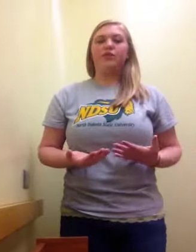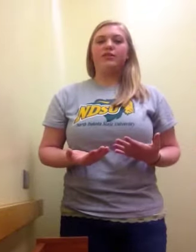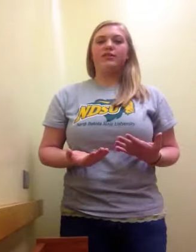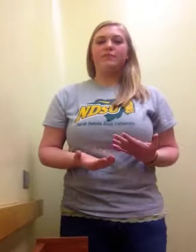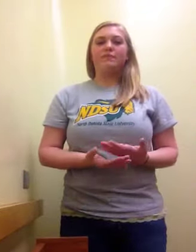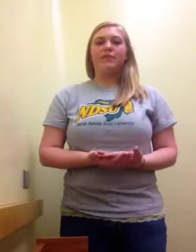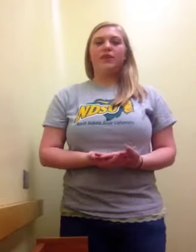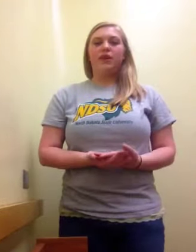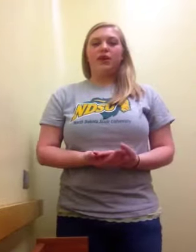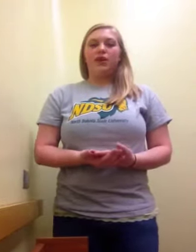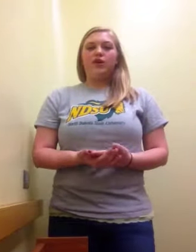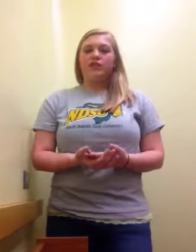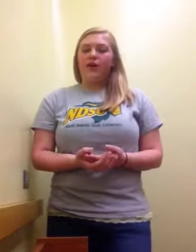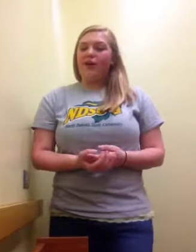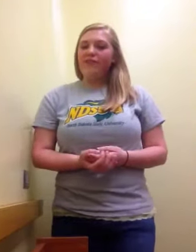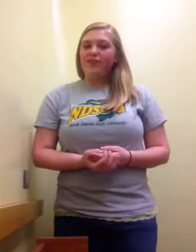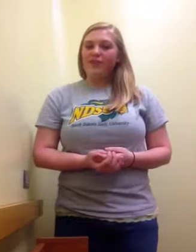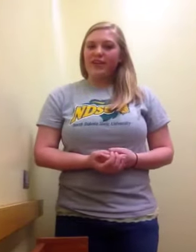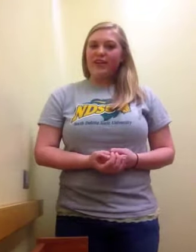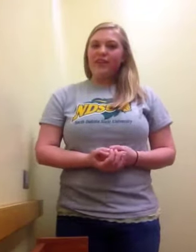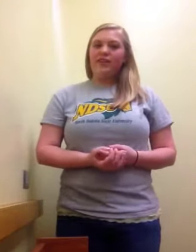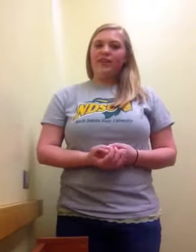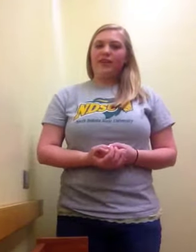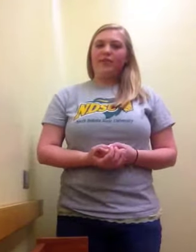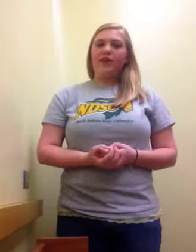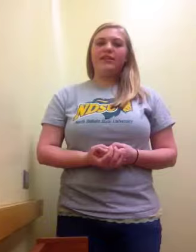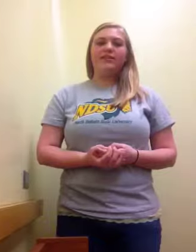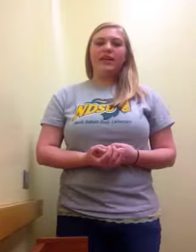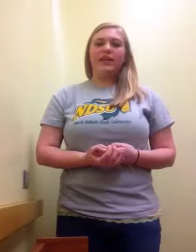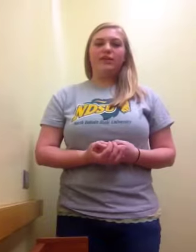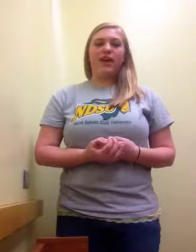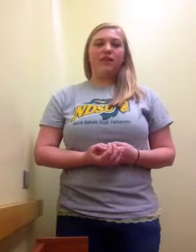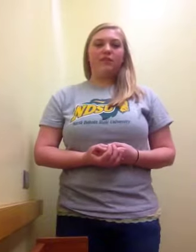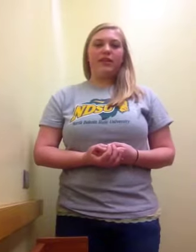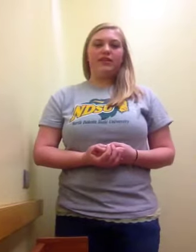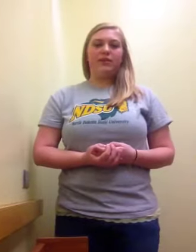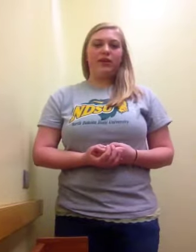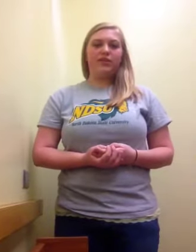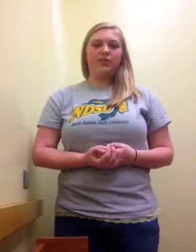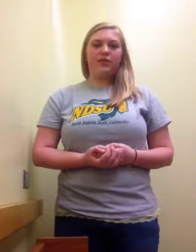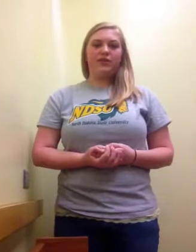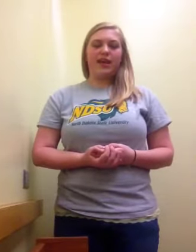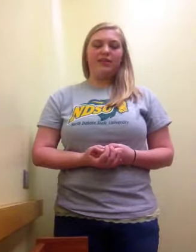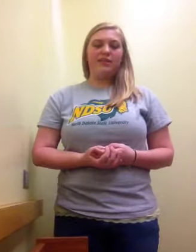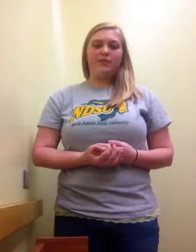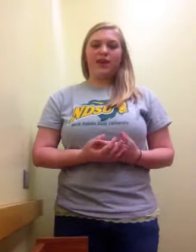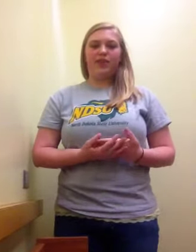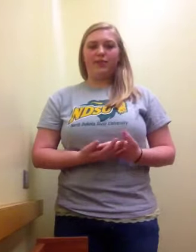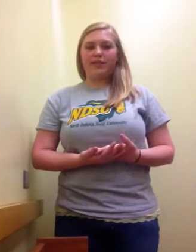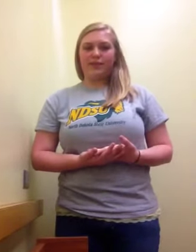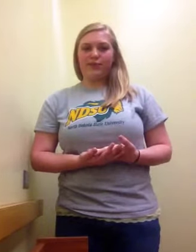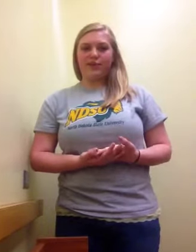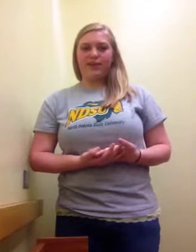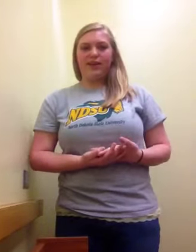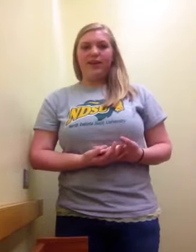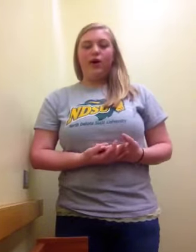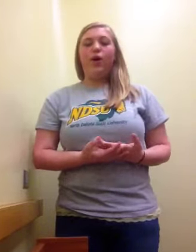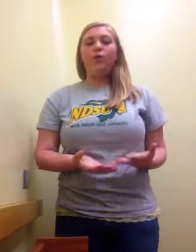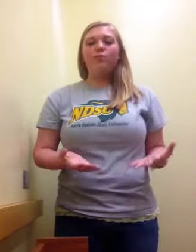emotions. So after learning the American Sign Language alphabet, question words, and some of the other basic words,